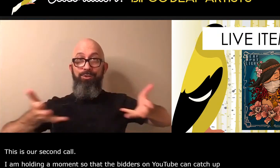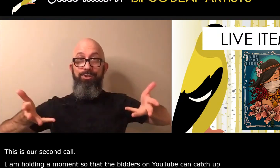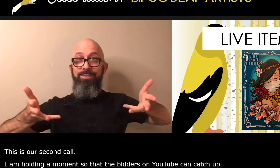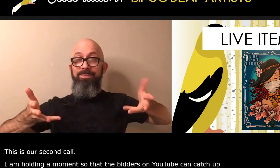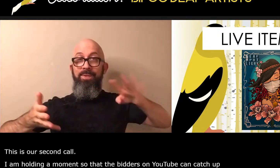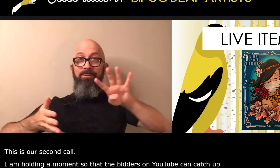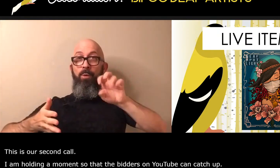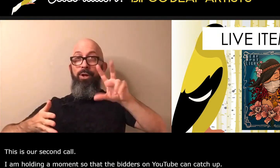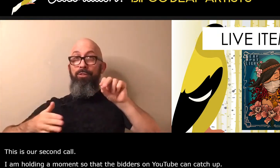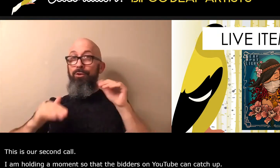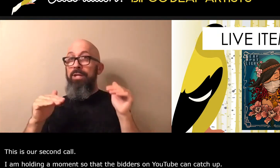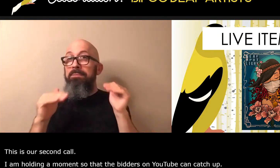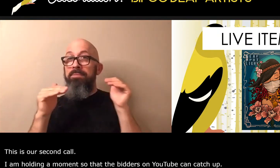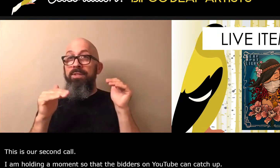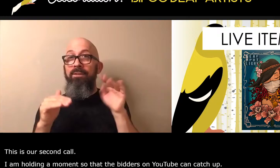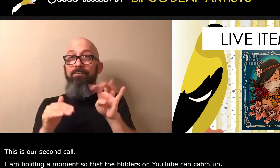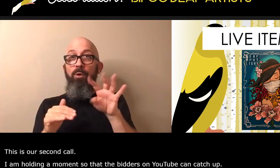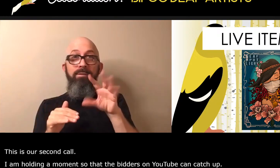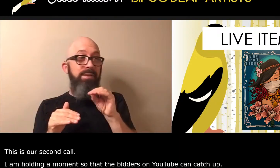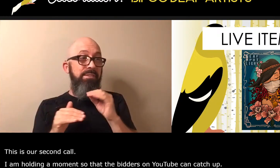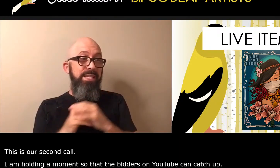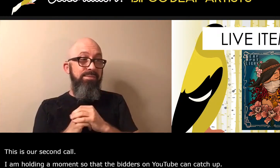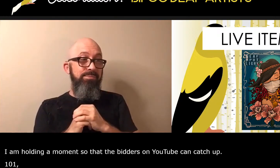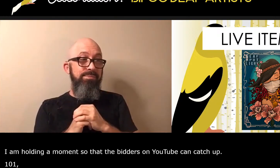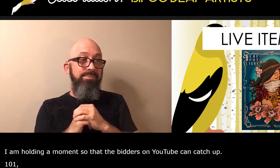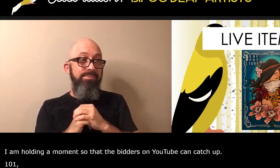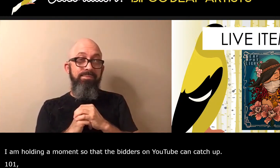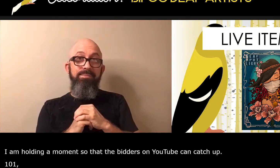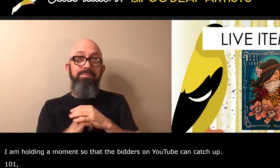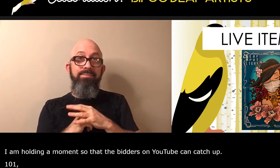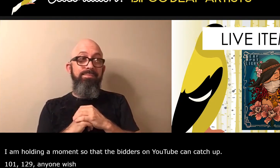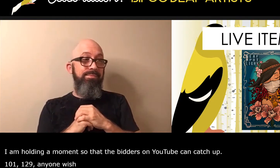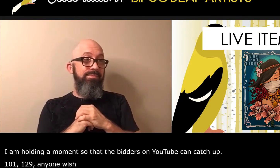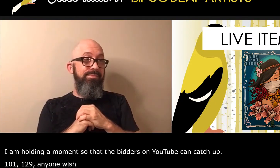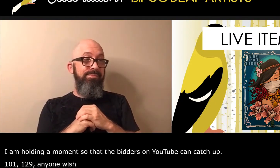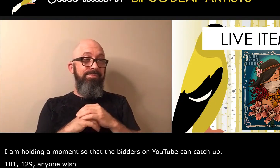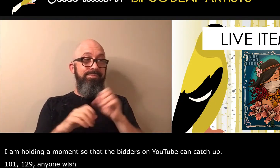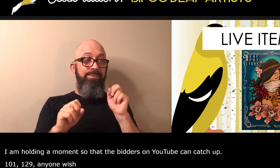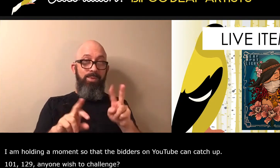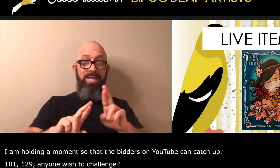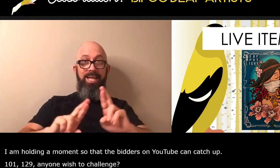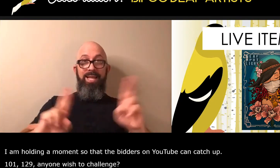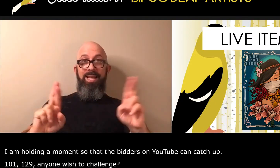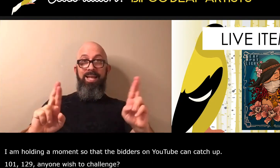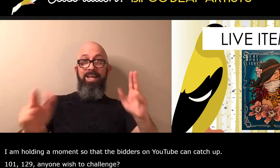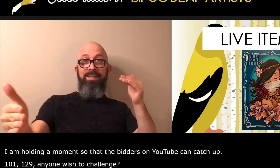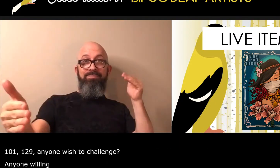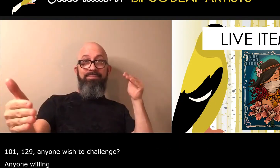101, 129. Anyone wish to challenge? Anyone willing to raise it?